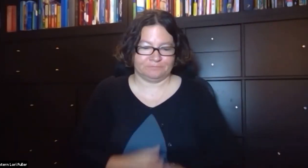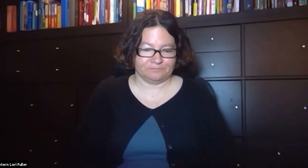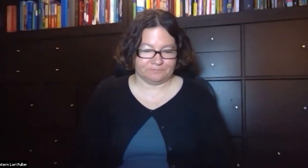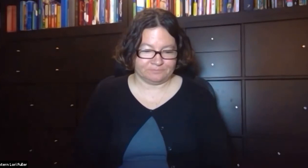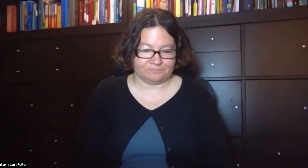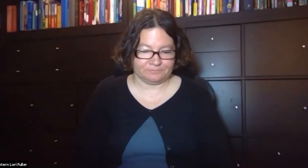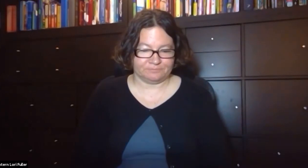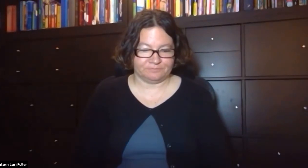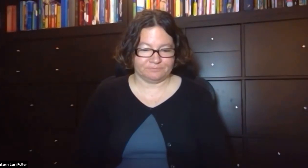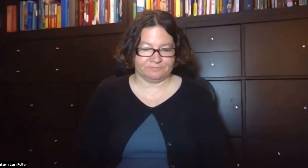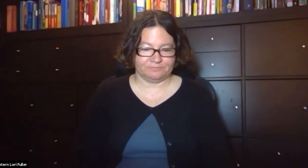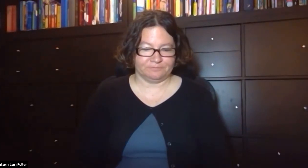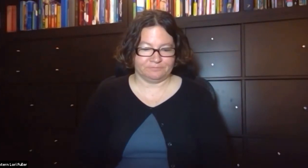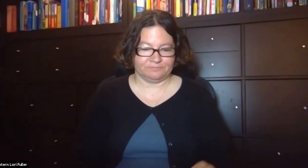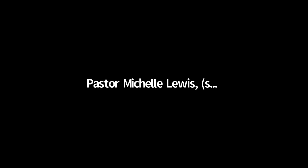Amen.